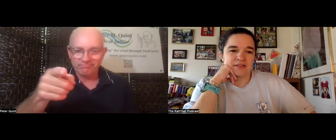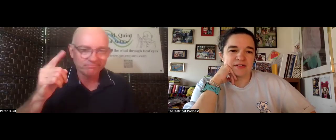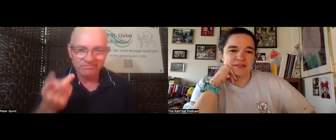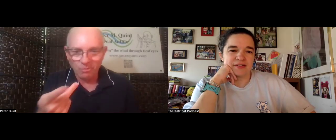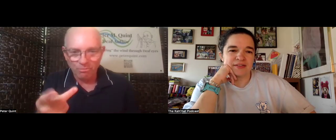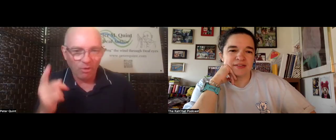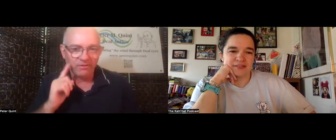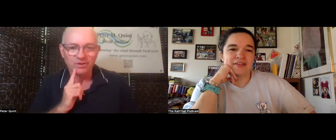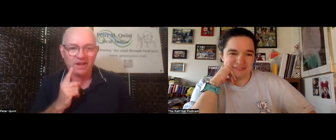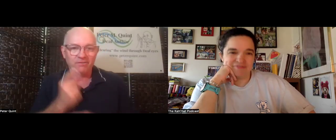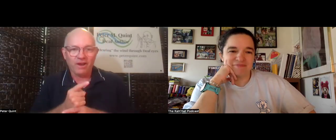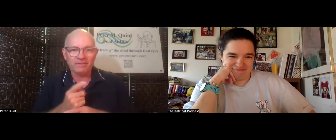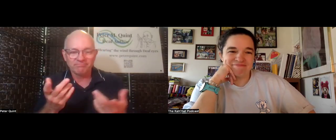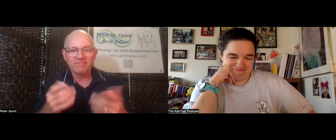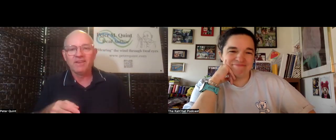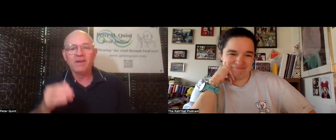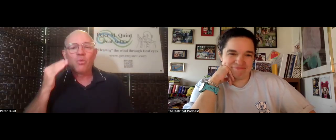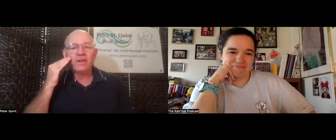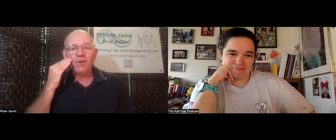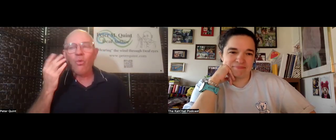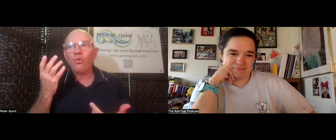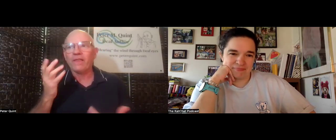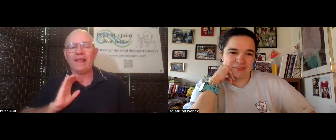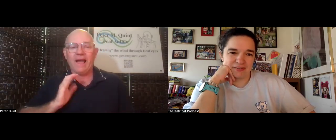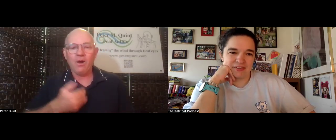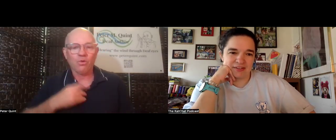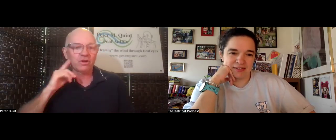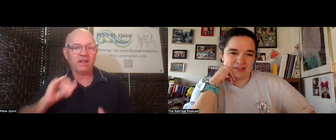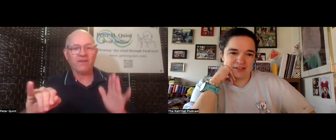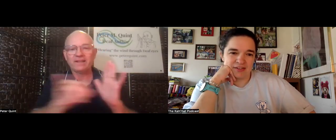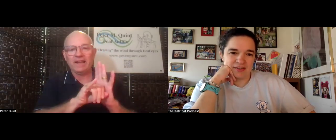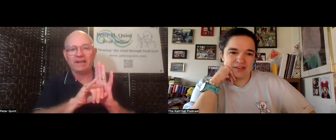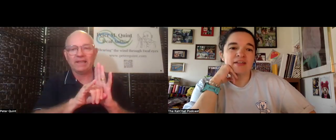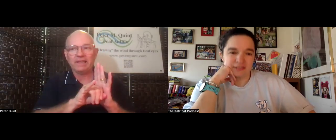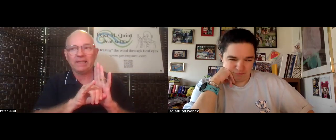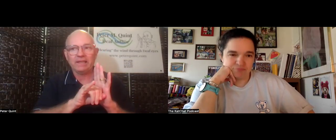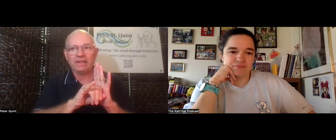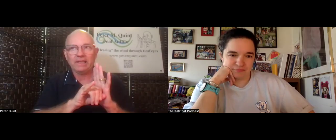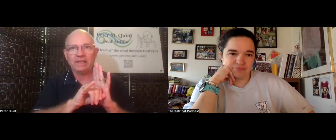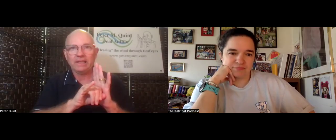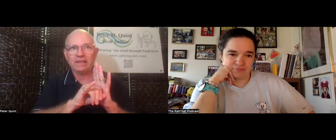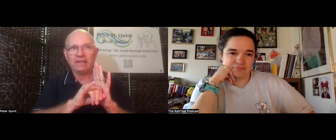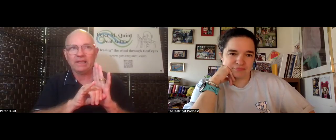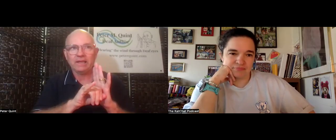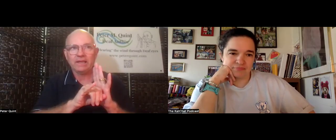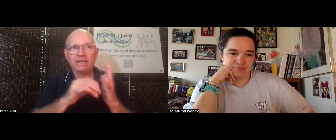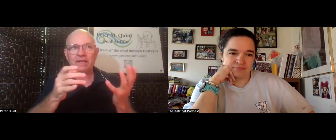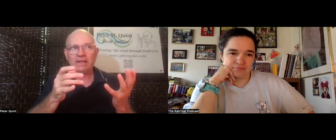you both of us are deaf, right? Mhm. Know that our deaf identity,